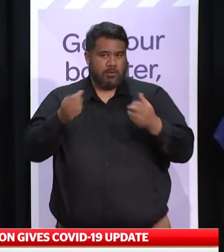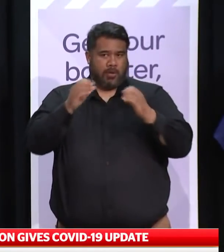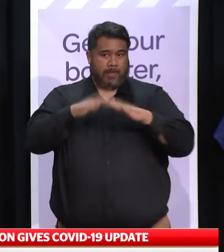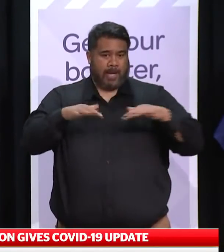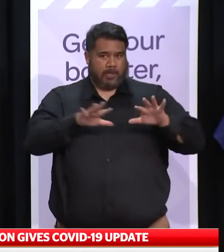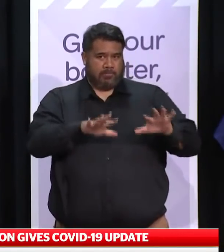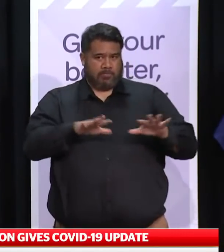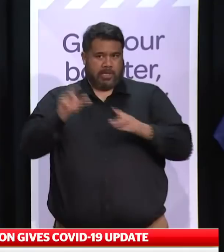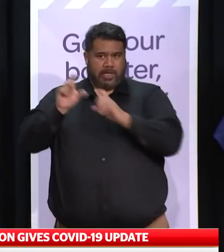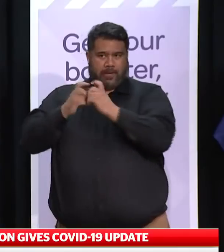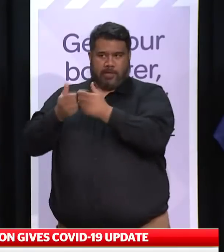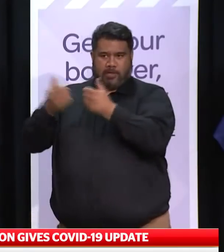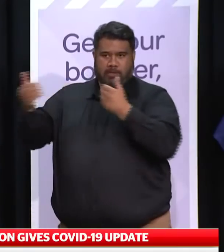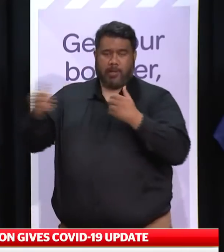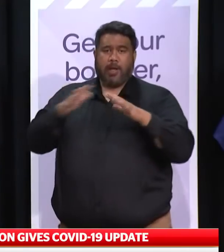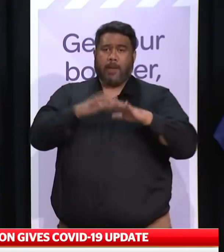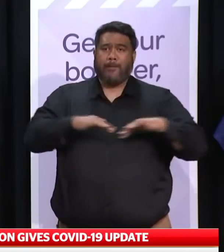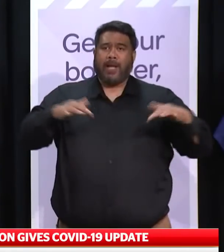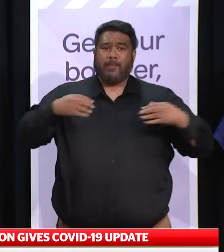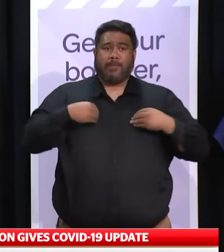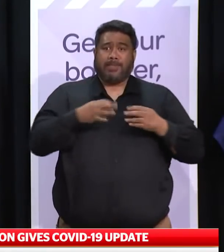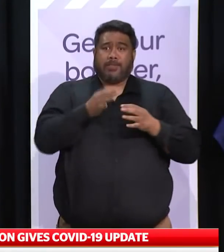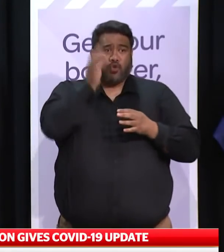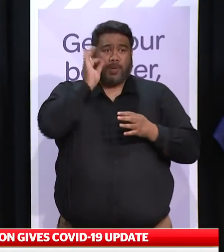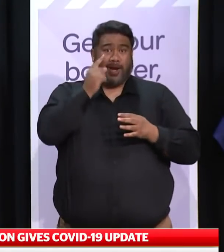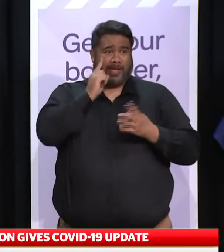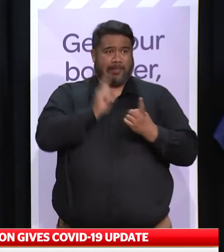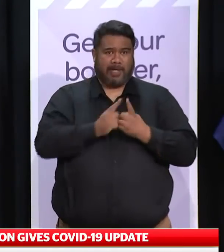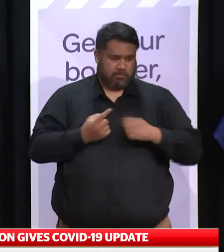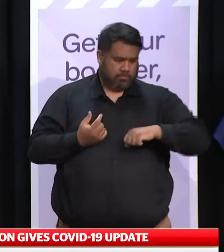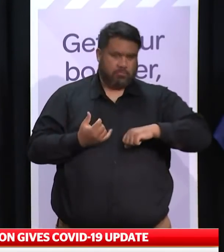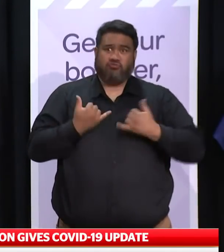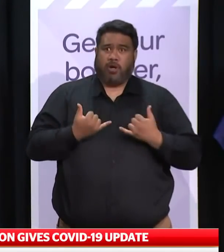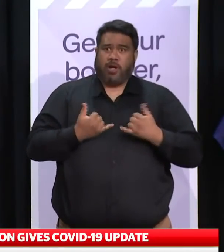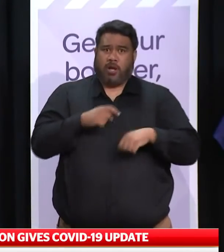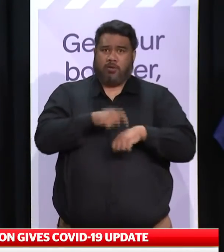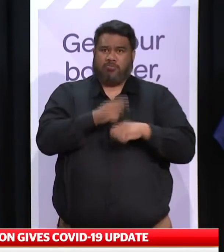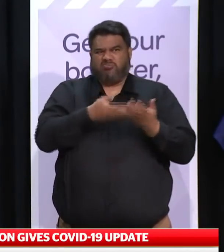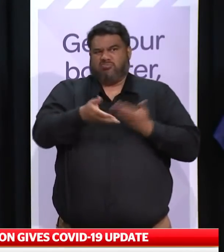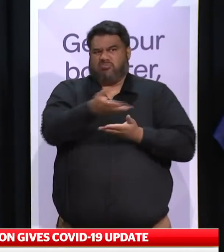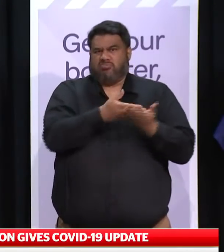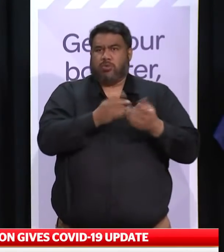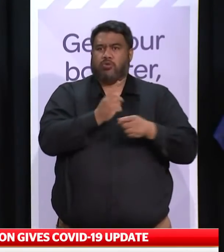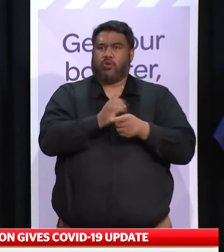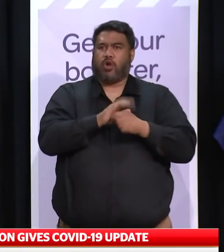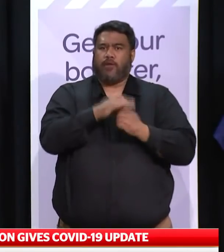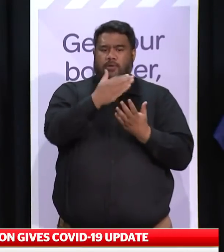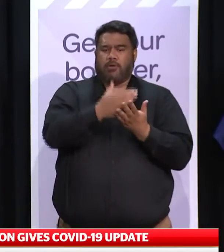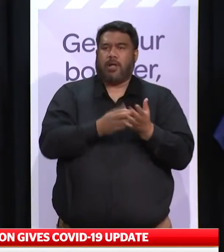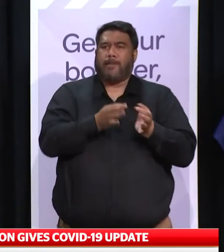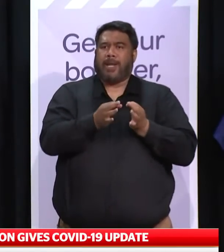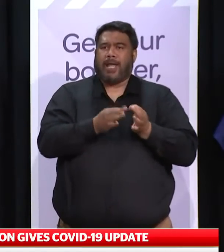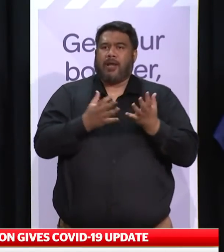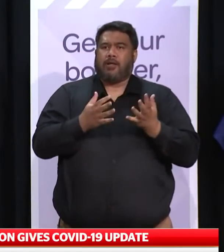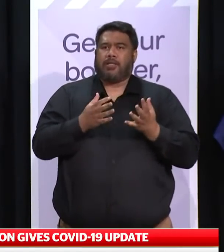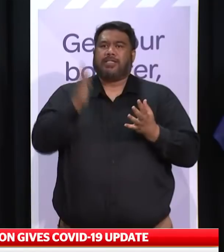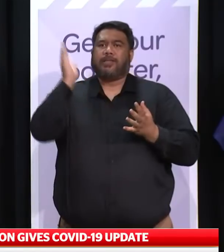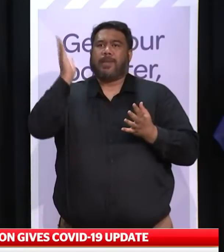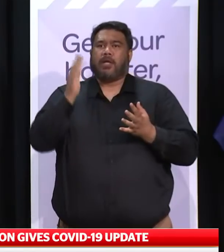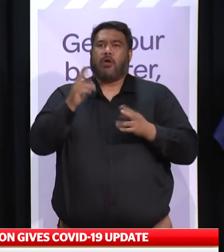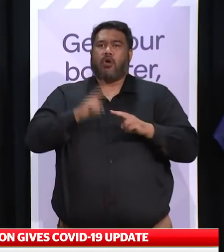and I believe Parliament's Business Committee is probably meeting right about now, and I'm sure they'll be going over arrangements that the Speaker has in mind for